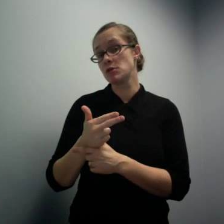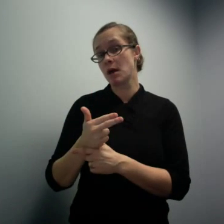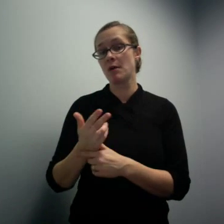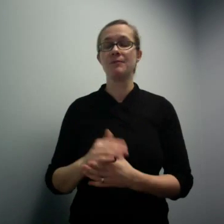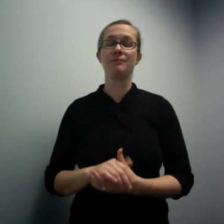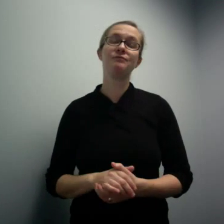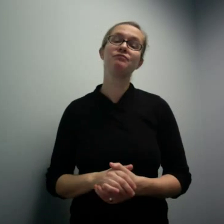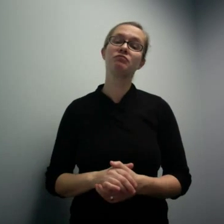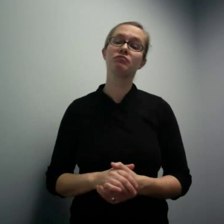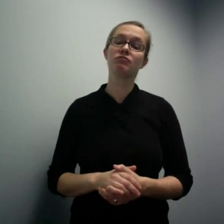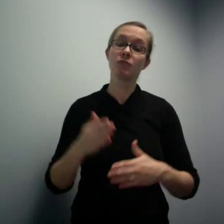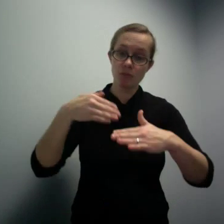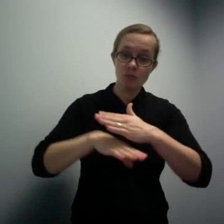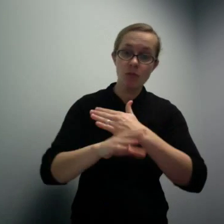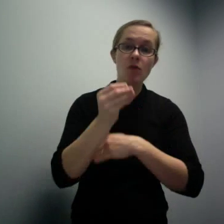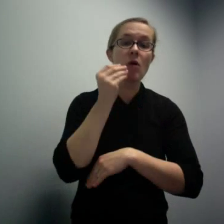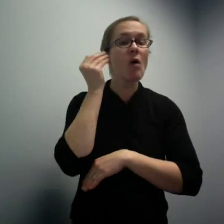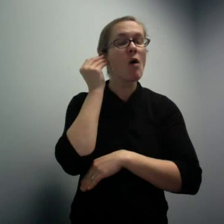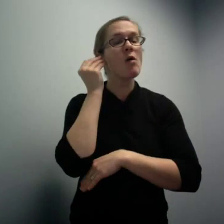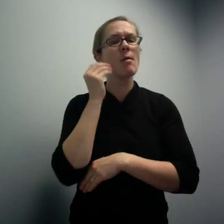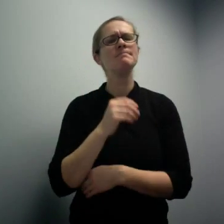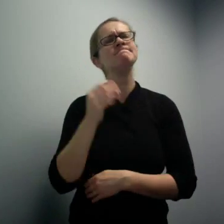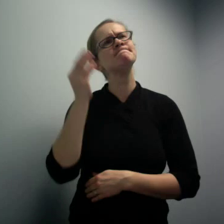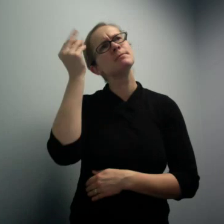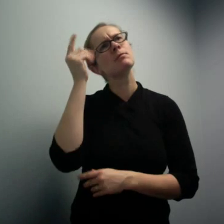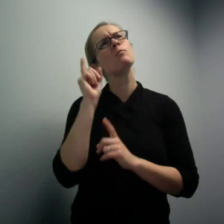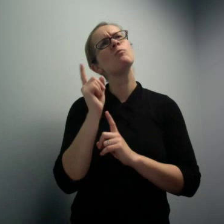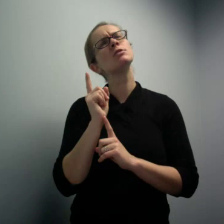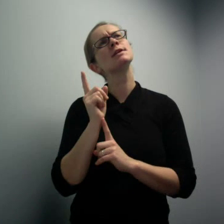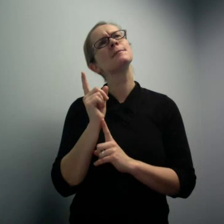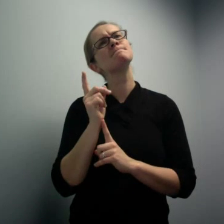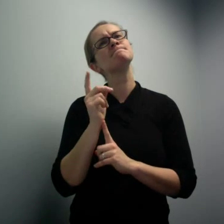front door, take a second and ask yourselves, could